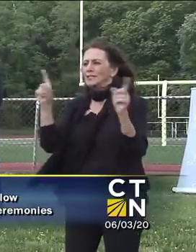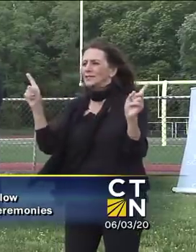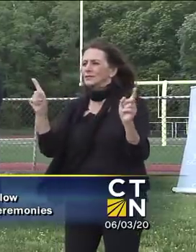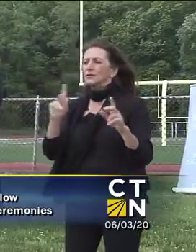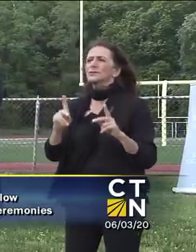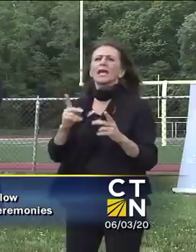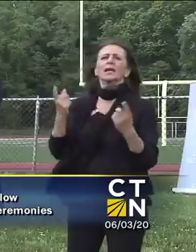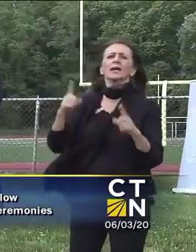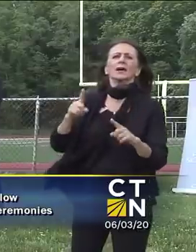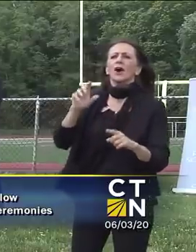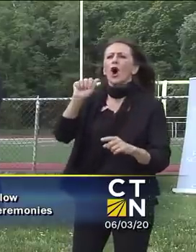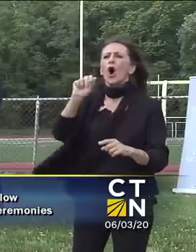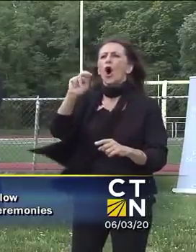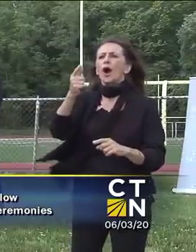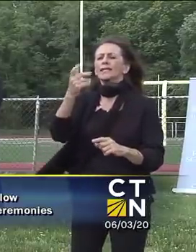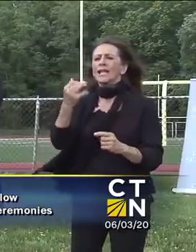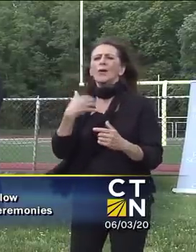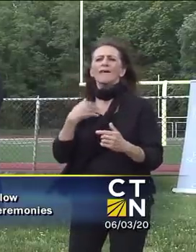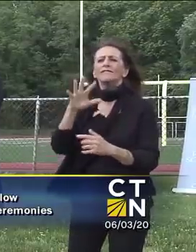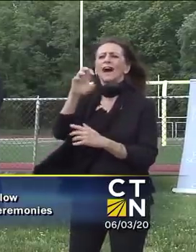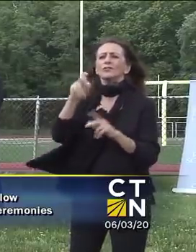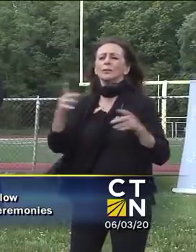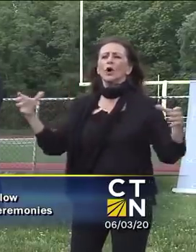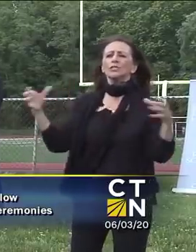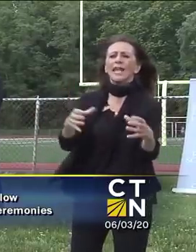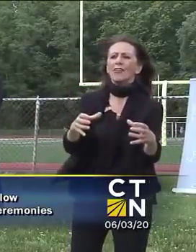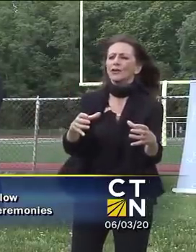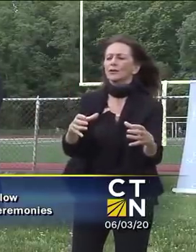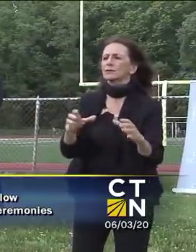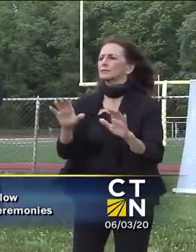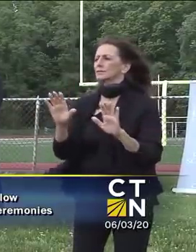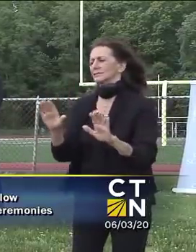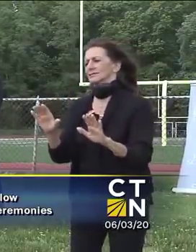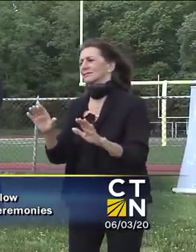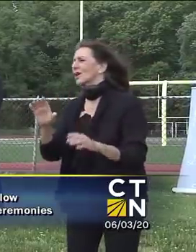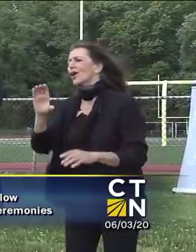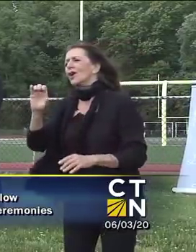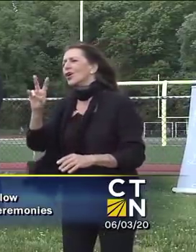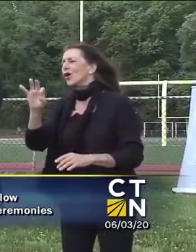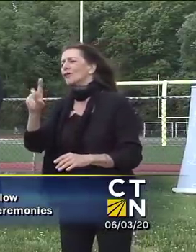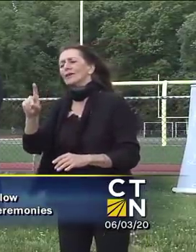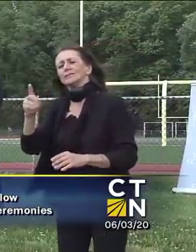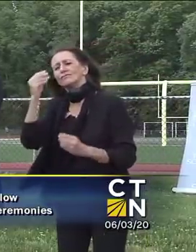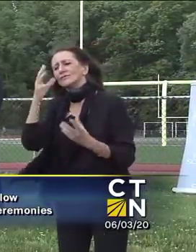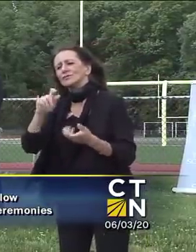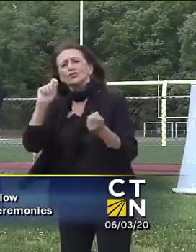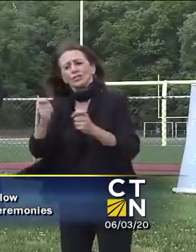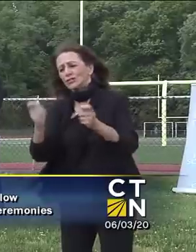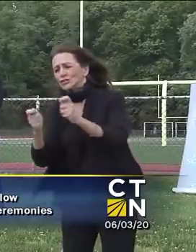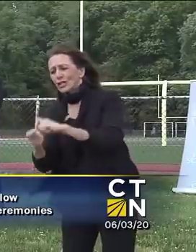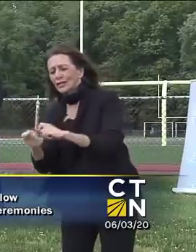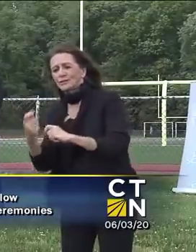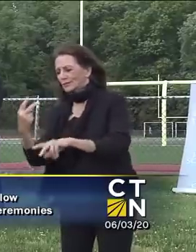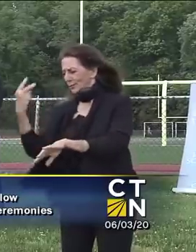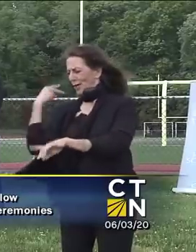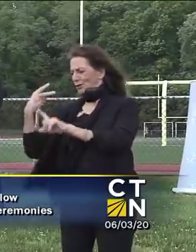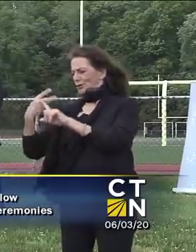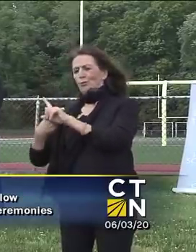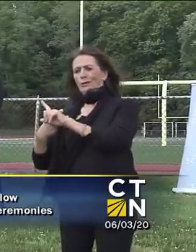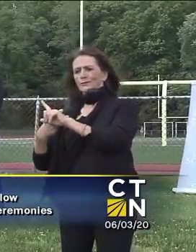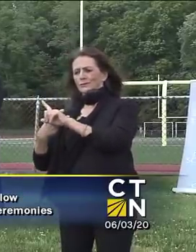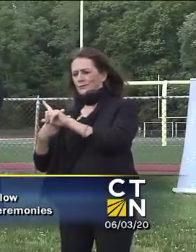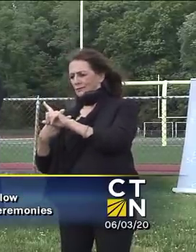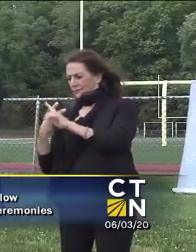do in August? Can we get up to 500? You know how this COVID has changed. Look where we were 2 months ago and look where we